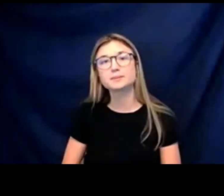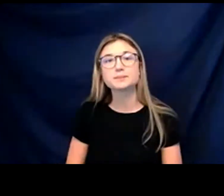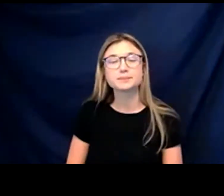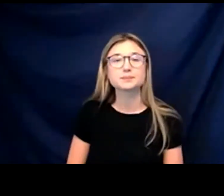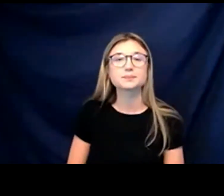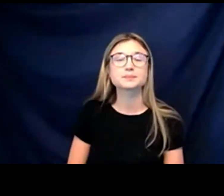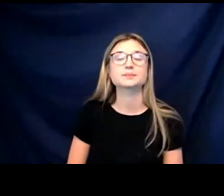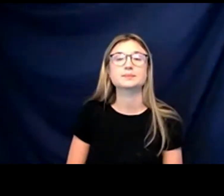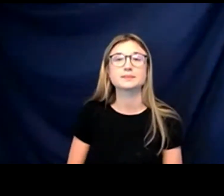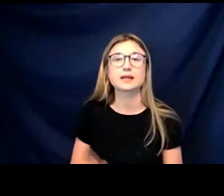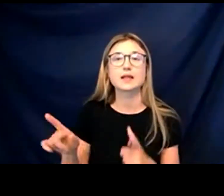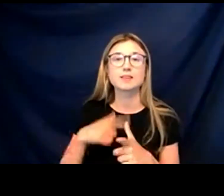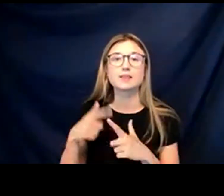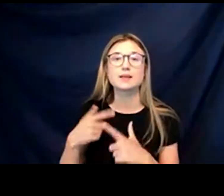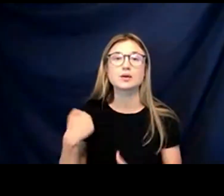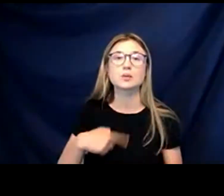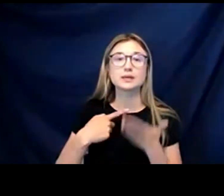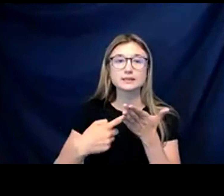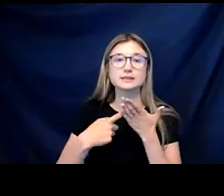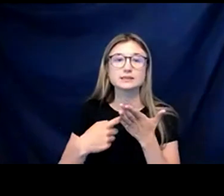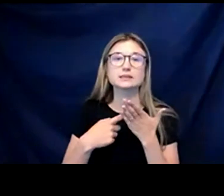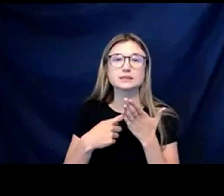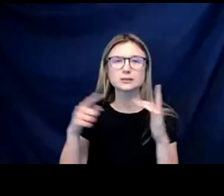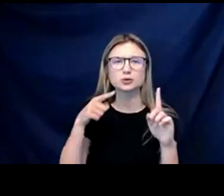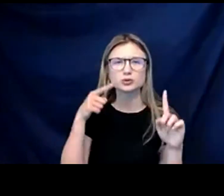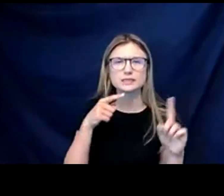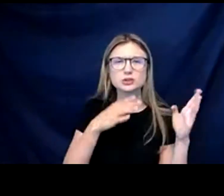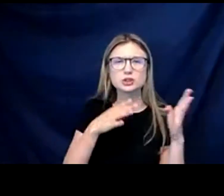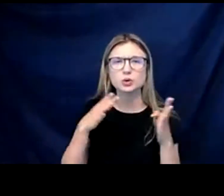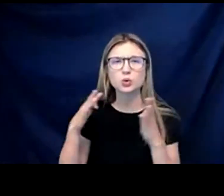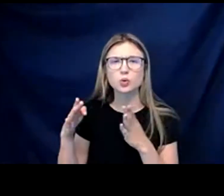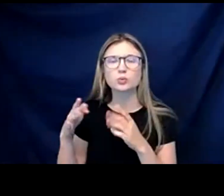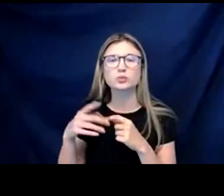And then we talked about strategic goal teams, and